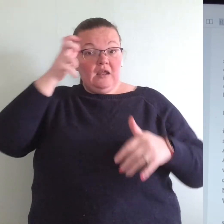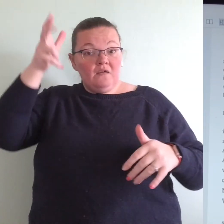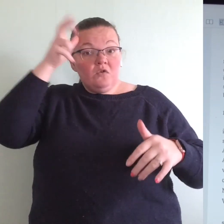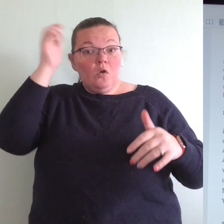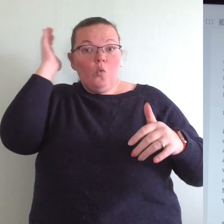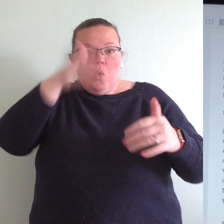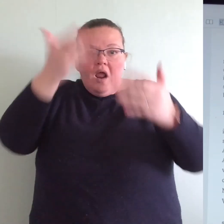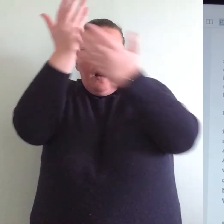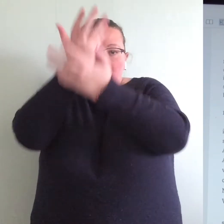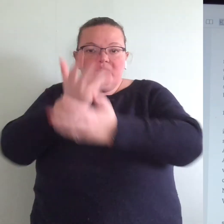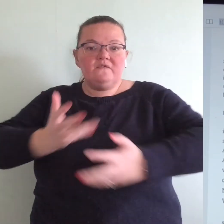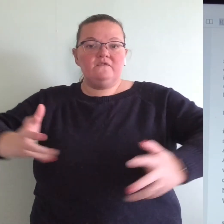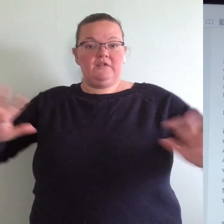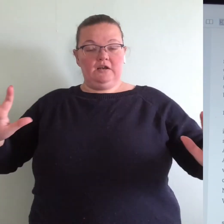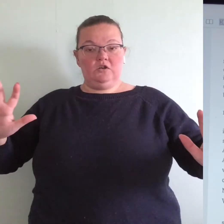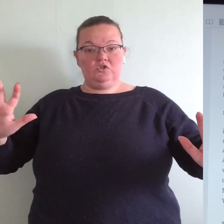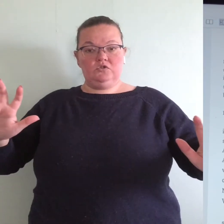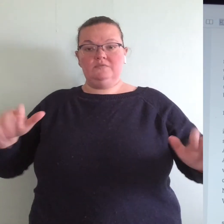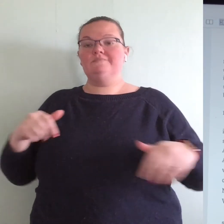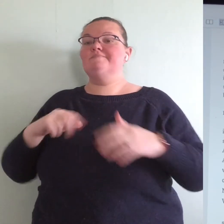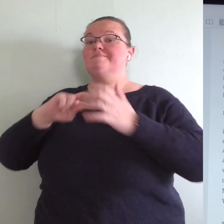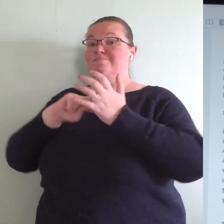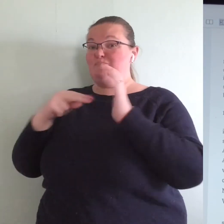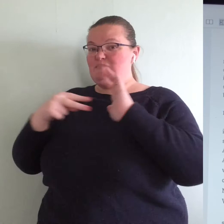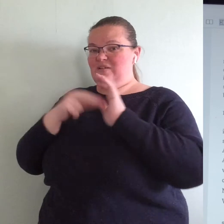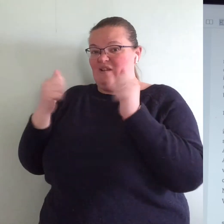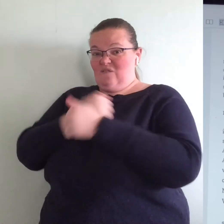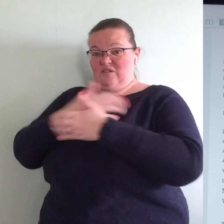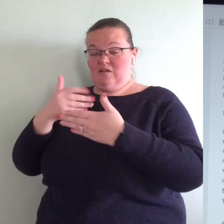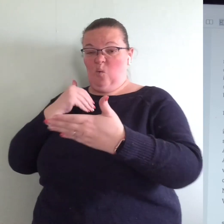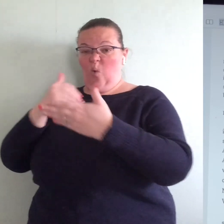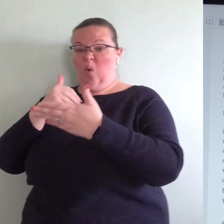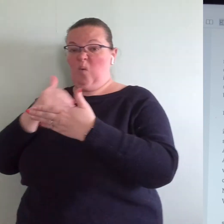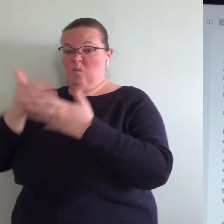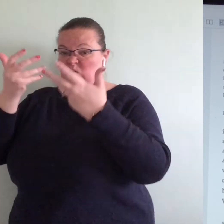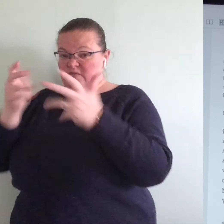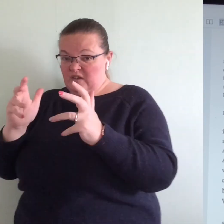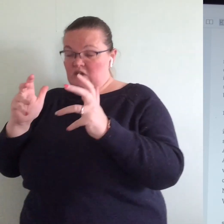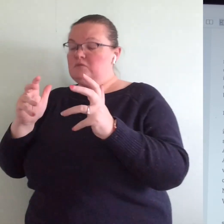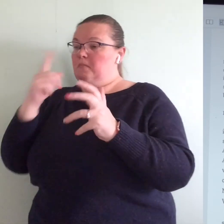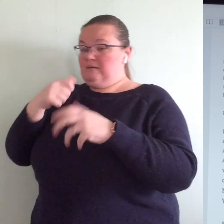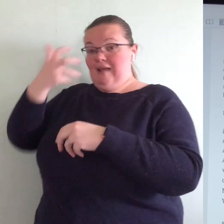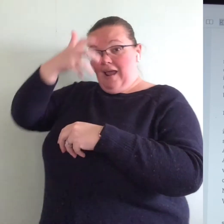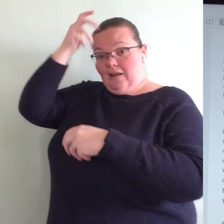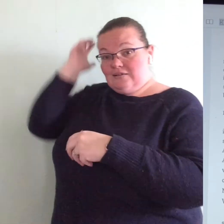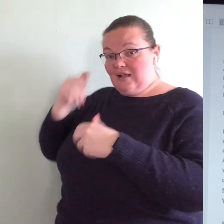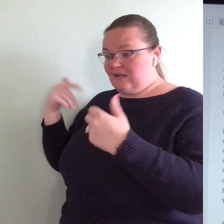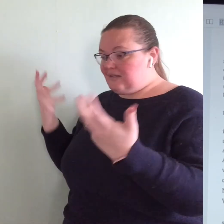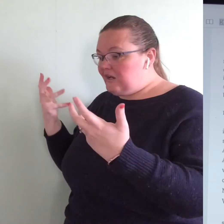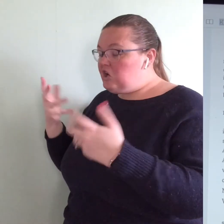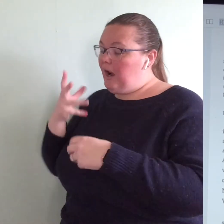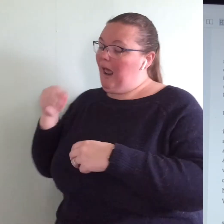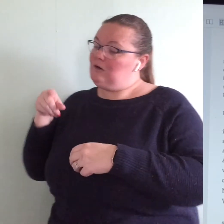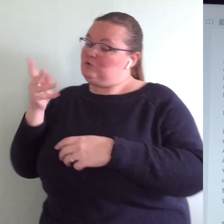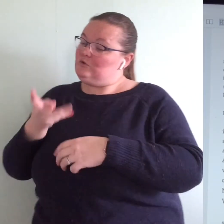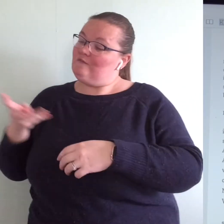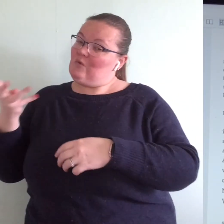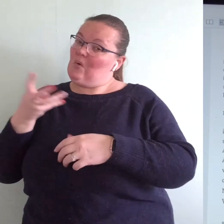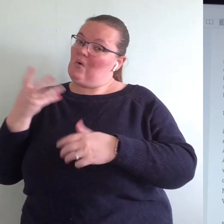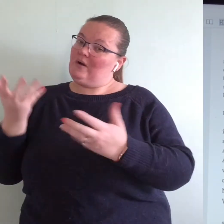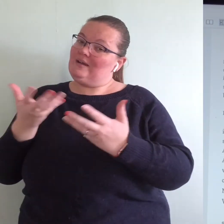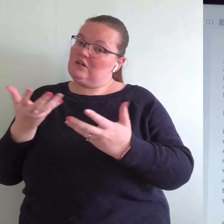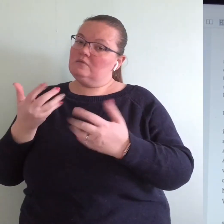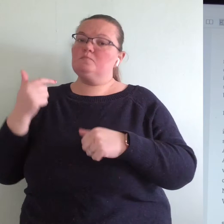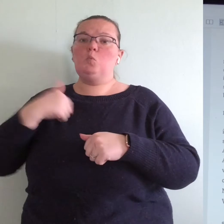and done. So things must be drawing near their end. Now he's come, and you've come. We've heard of